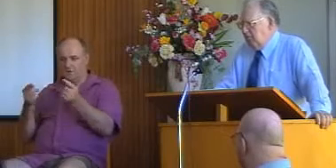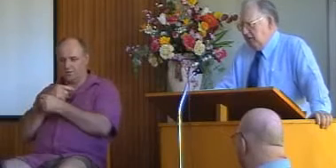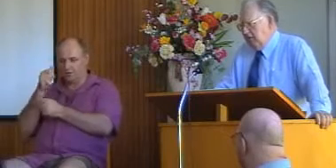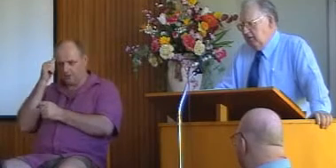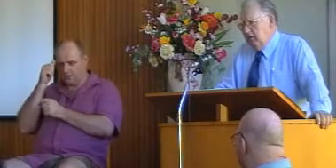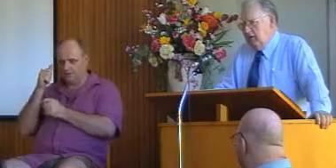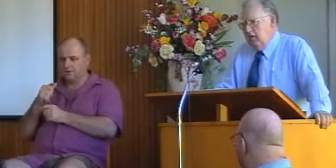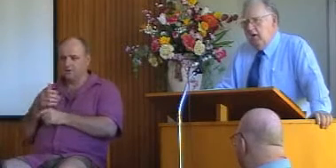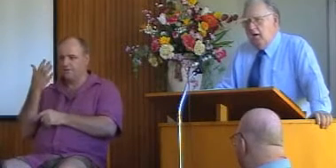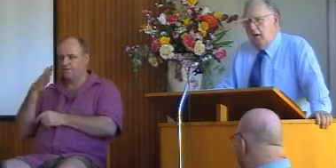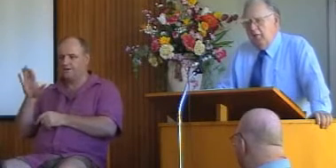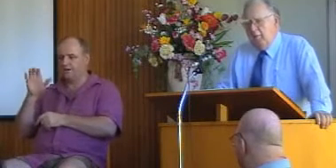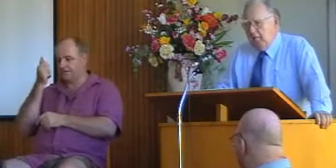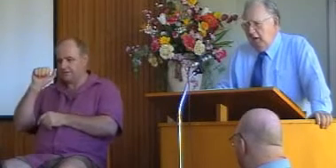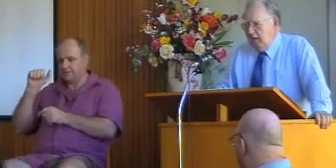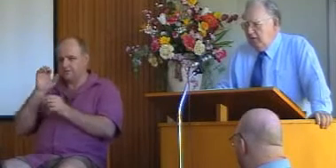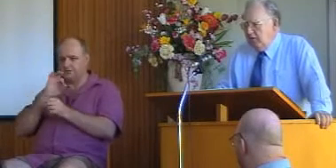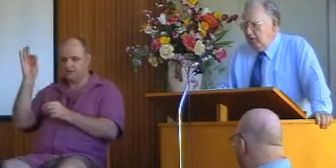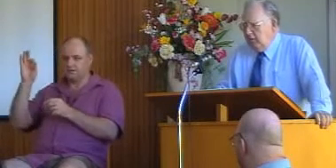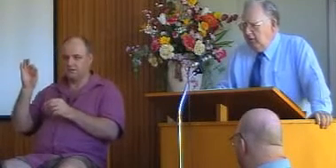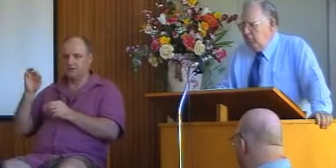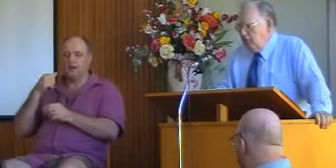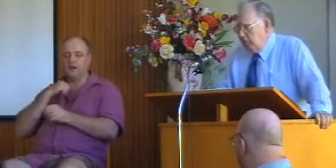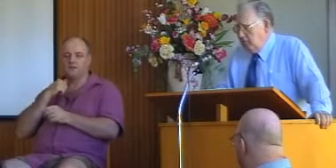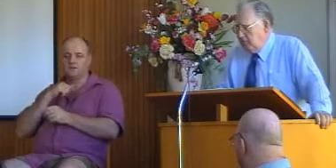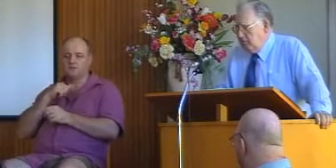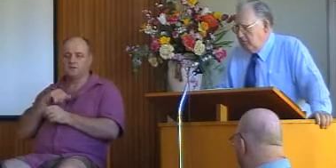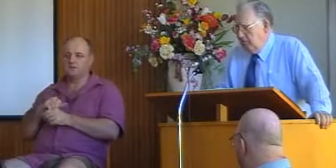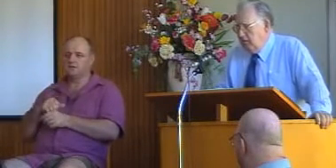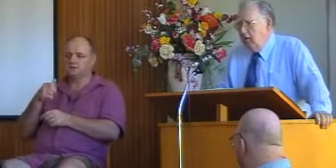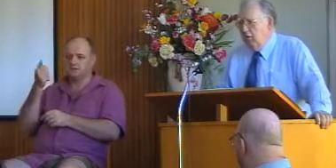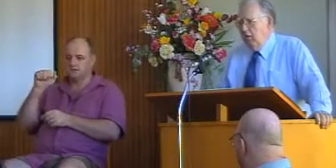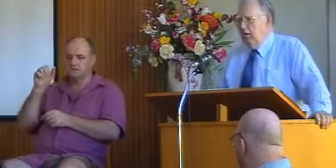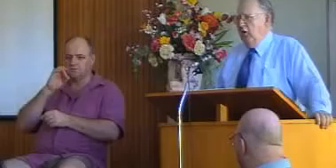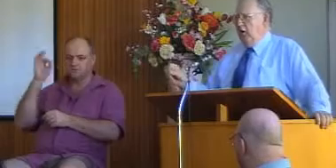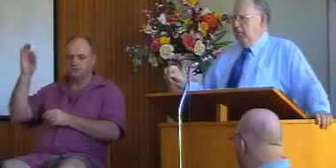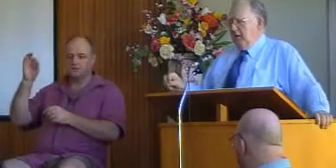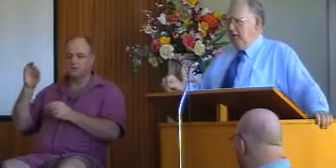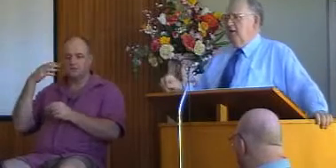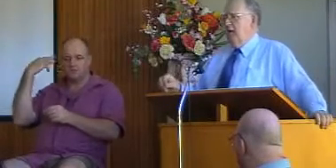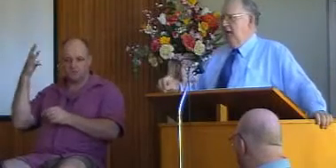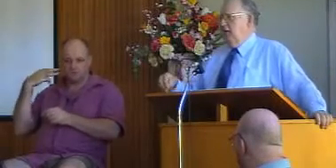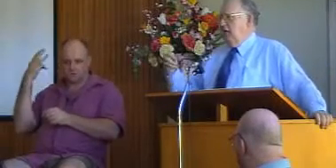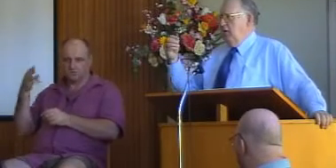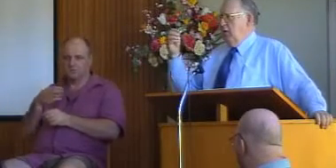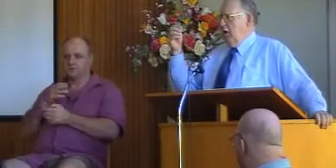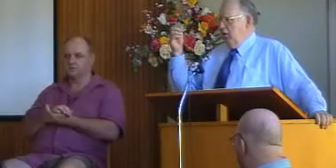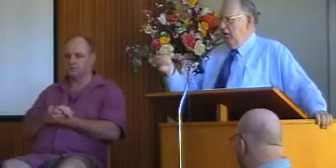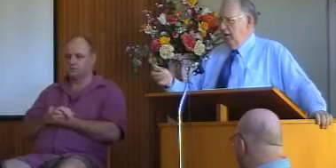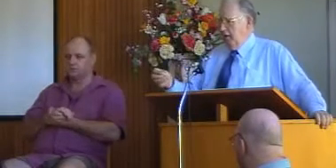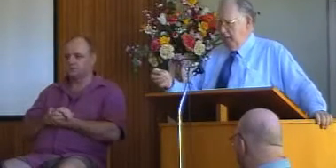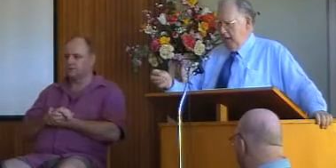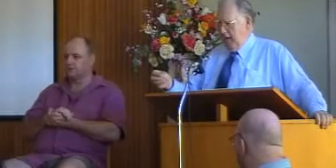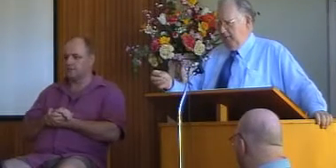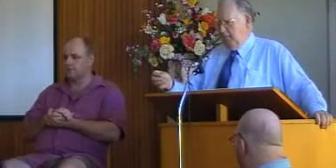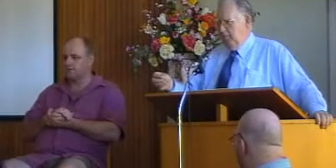58% of the population are Muslims. In the earlier meeting today, we heard